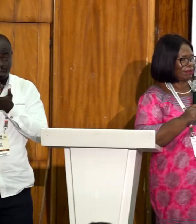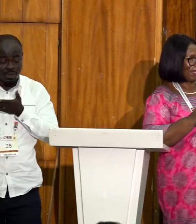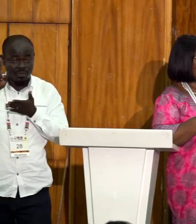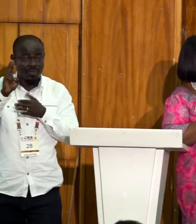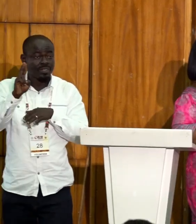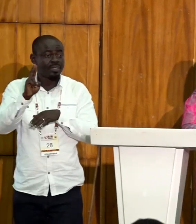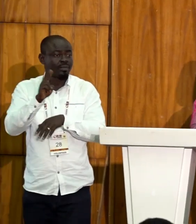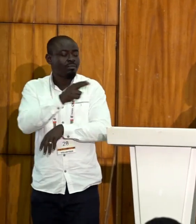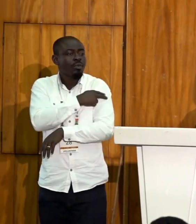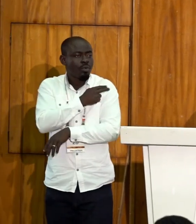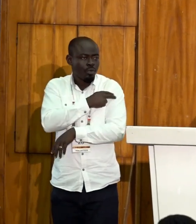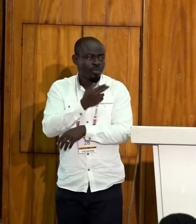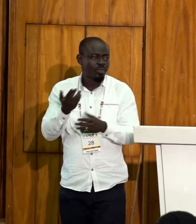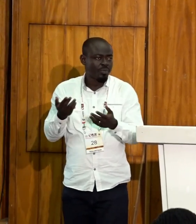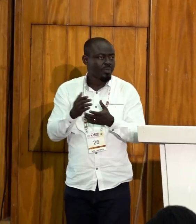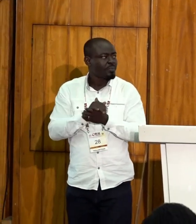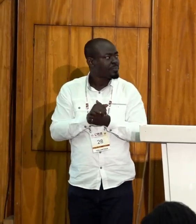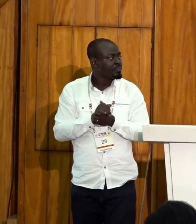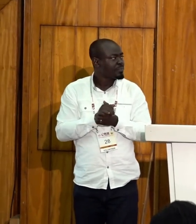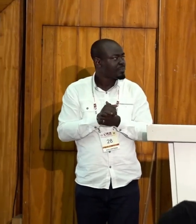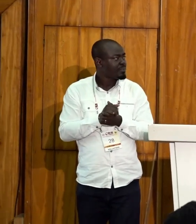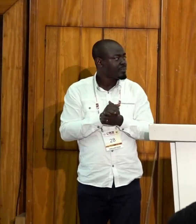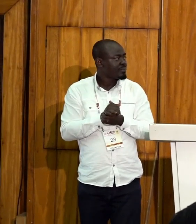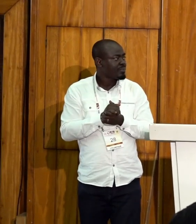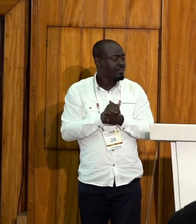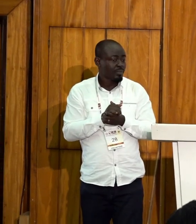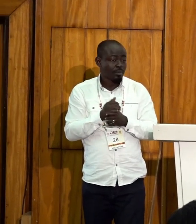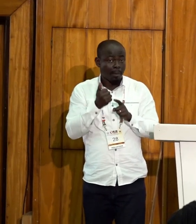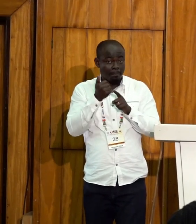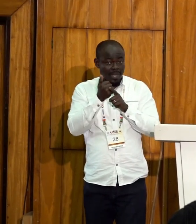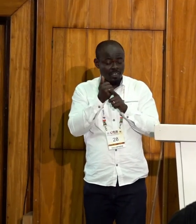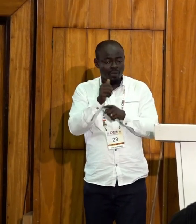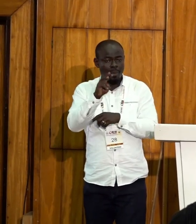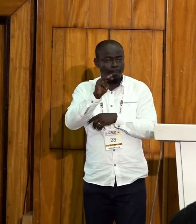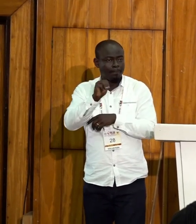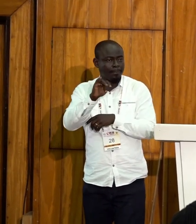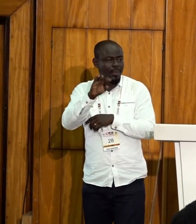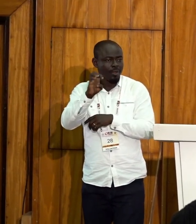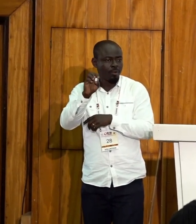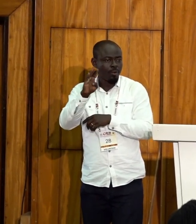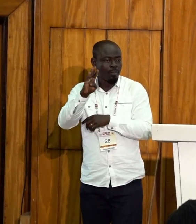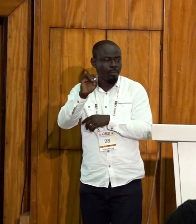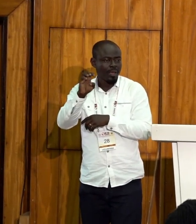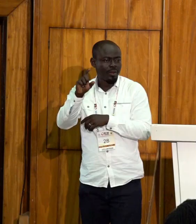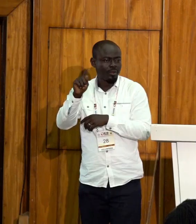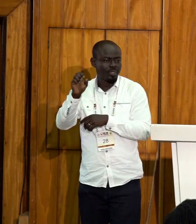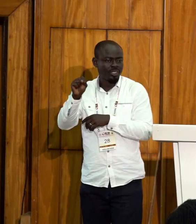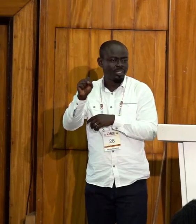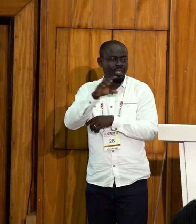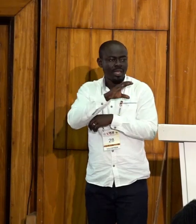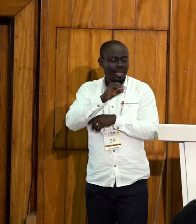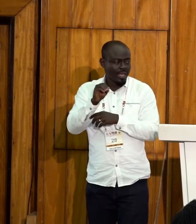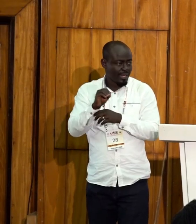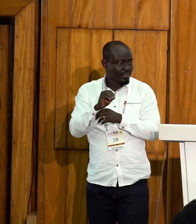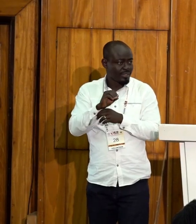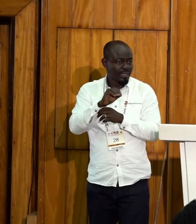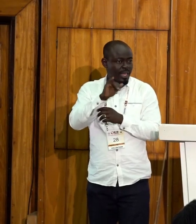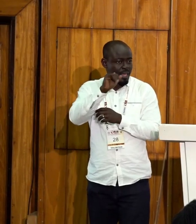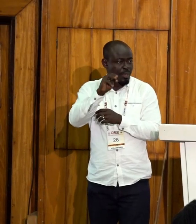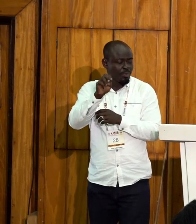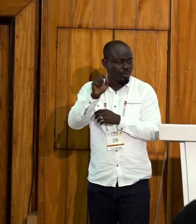Hospital. I'm a double major. I'm both a microbiologist and an immunologist. And as a